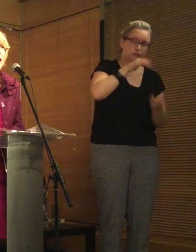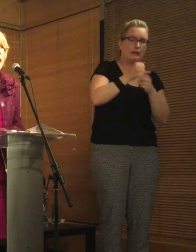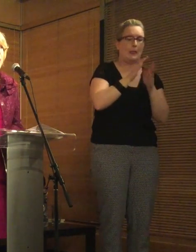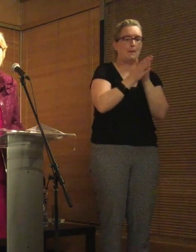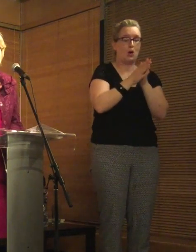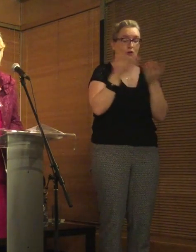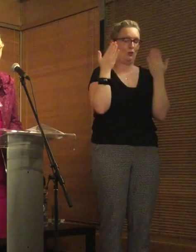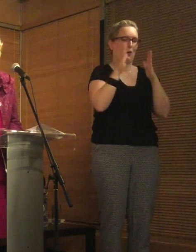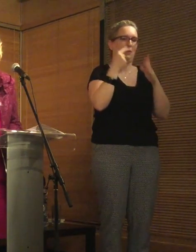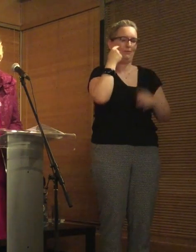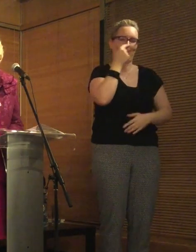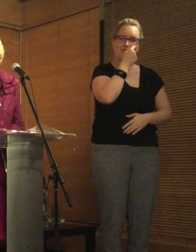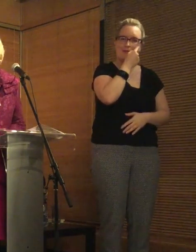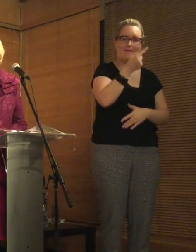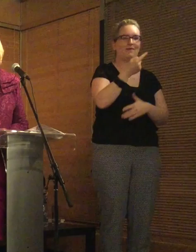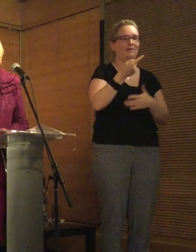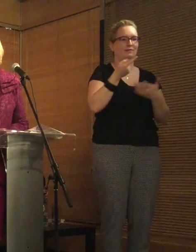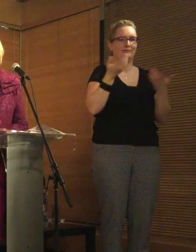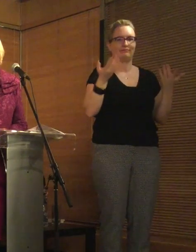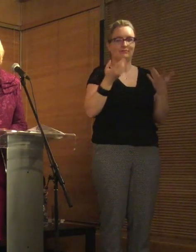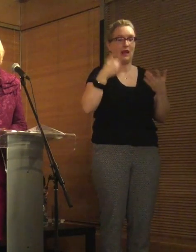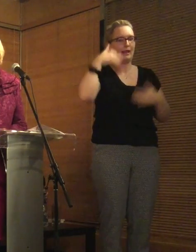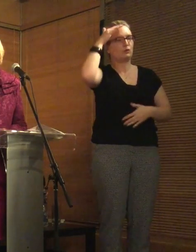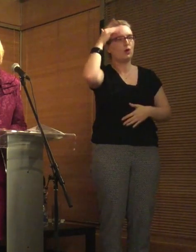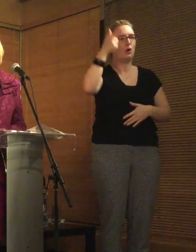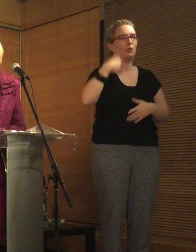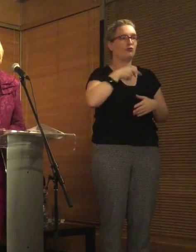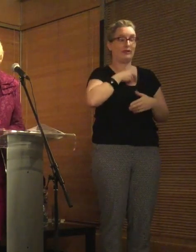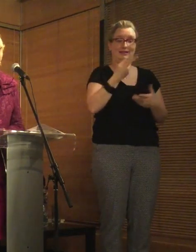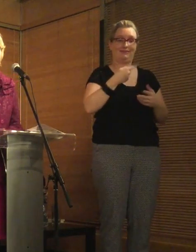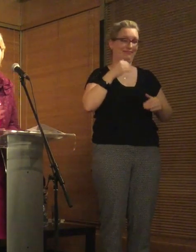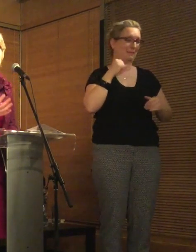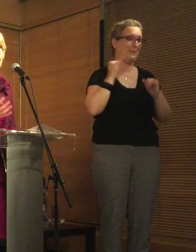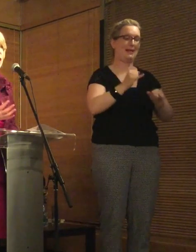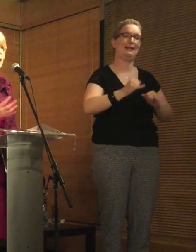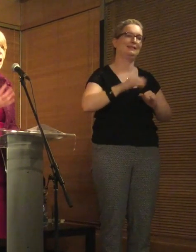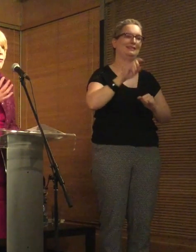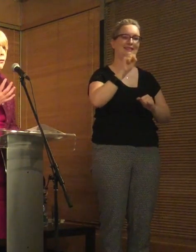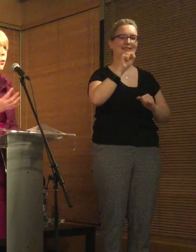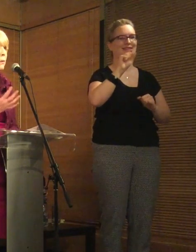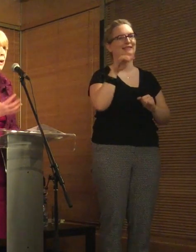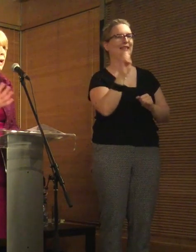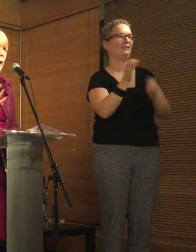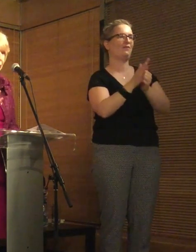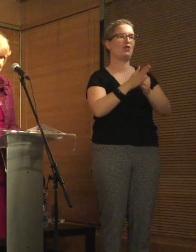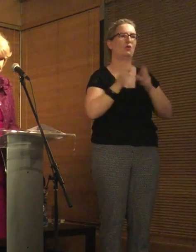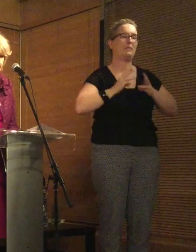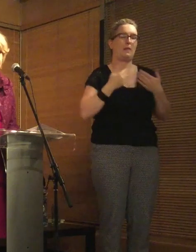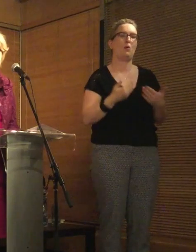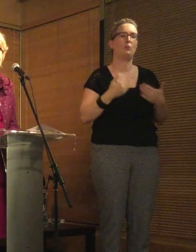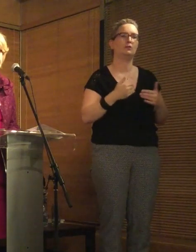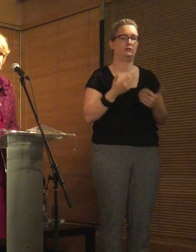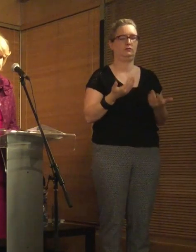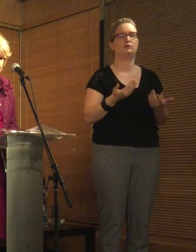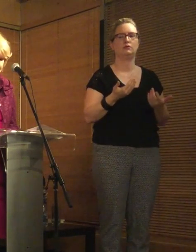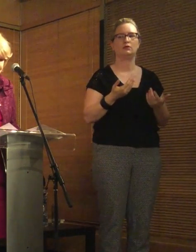really bring us all and let us all know what really the state is of for women in Ireland at